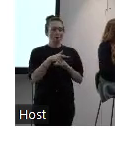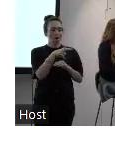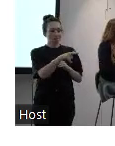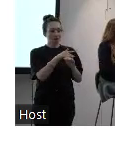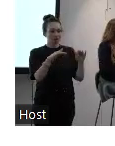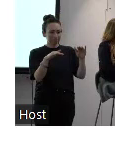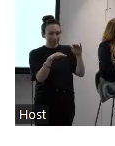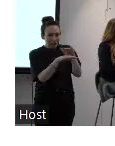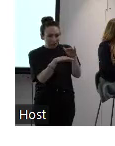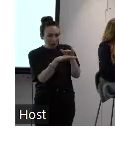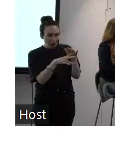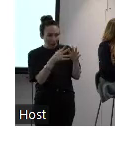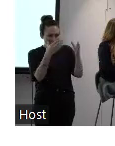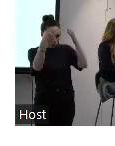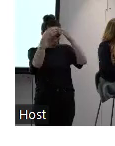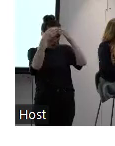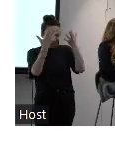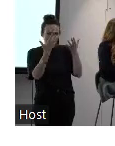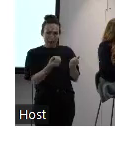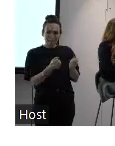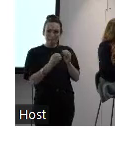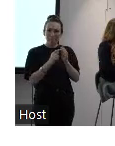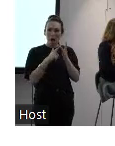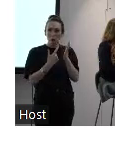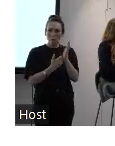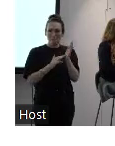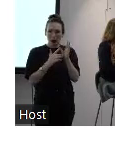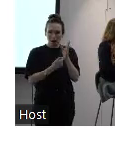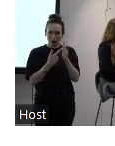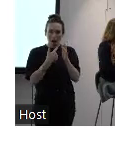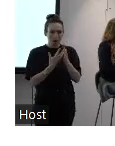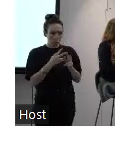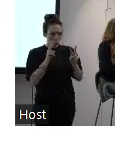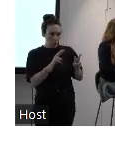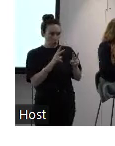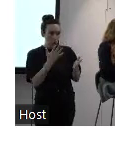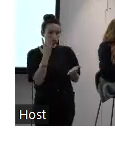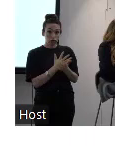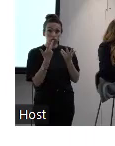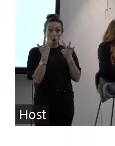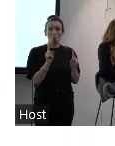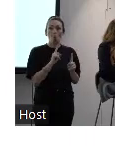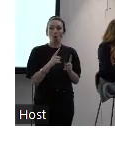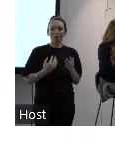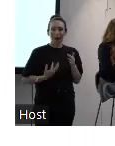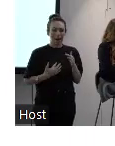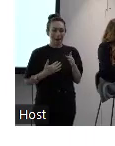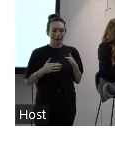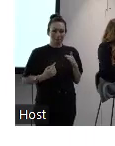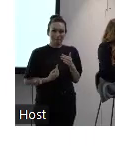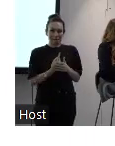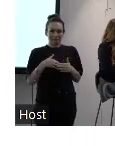underlying biology of these disorders. We call them disease mechanisms. And then how can we modify the